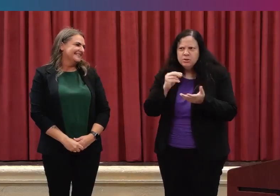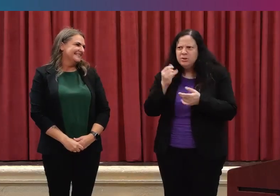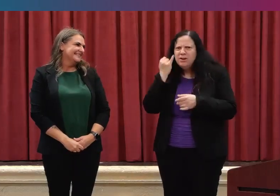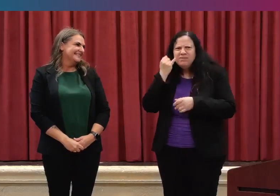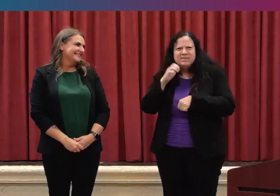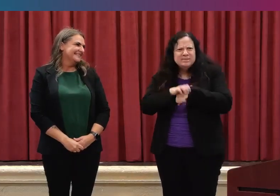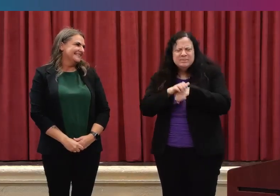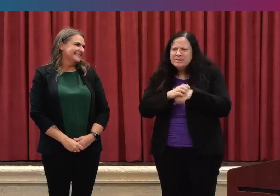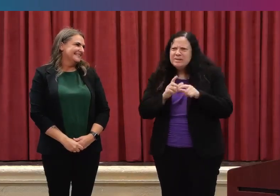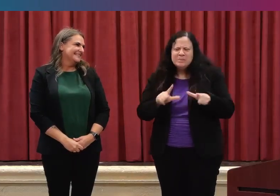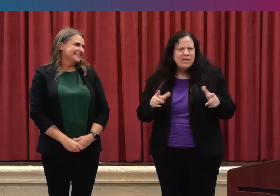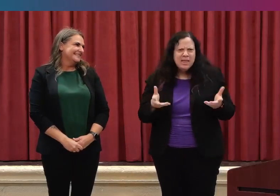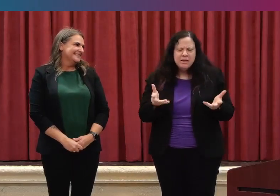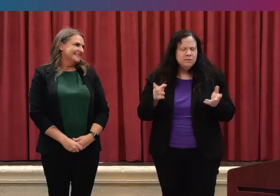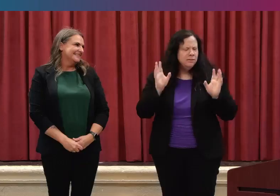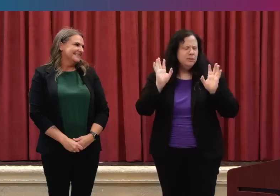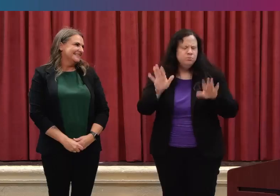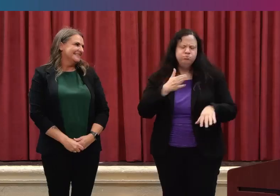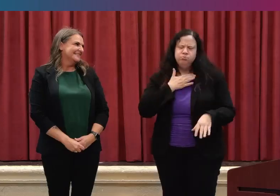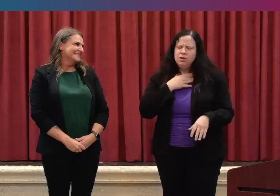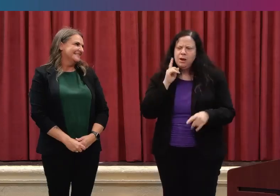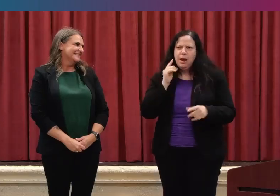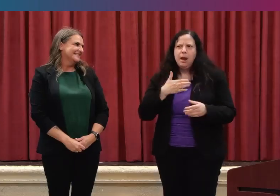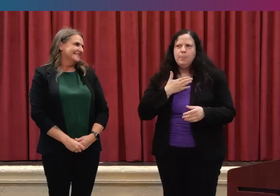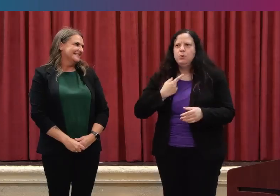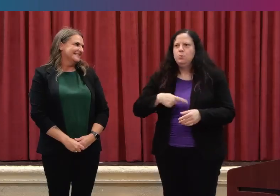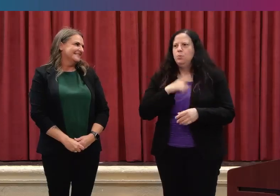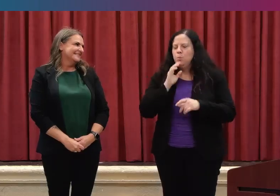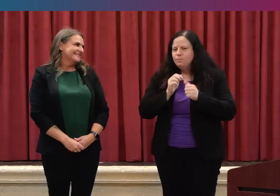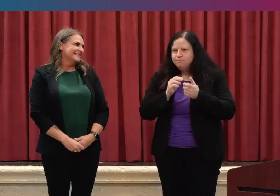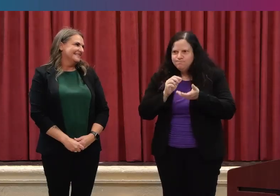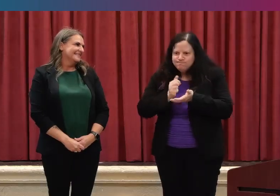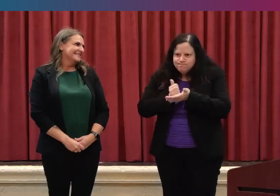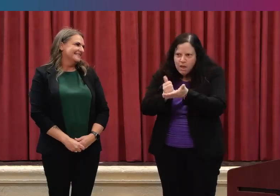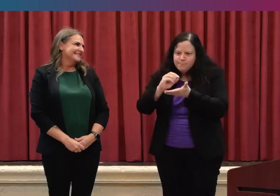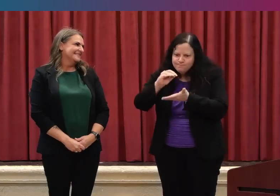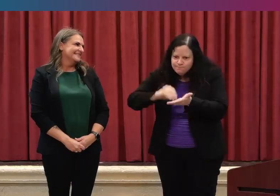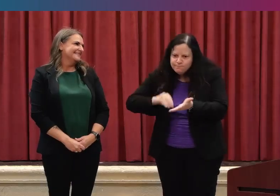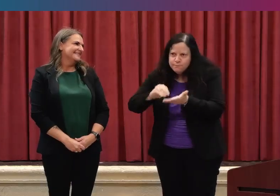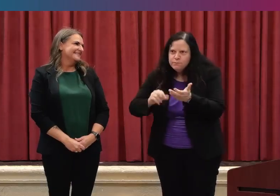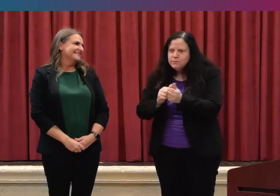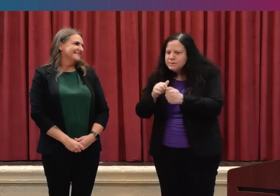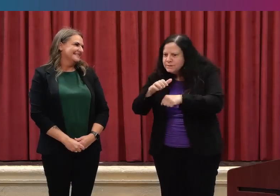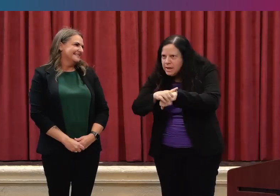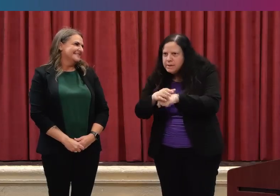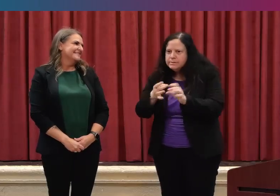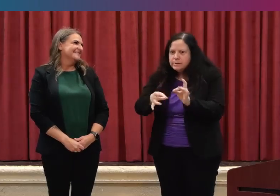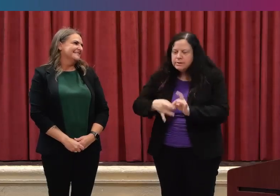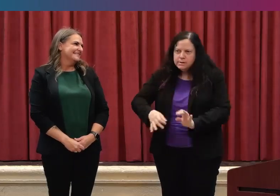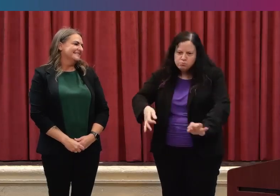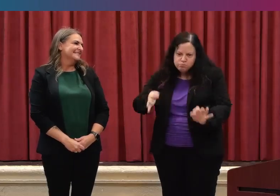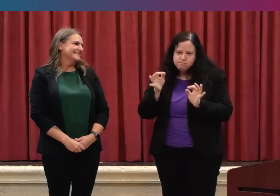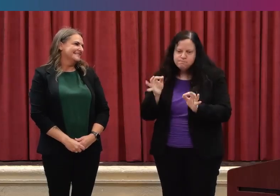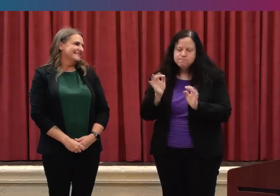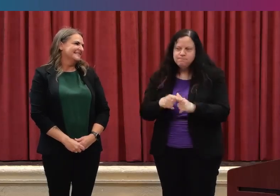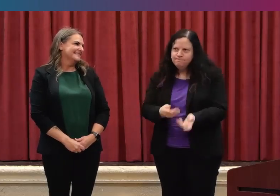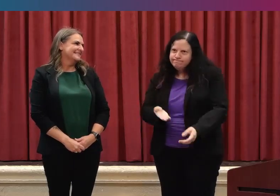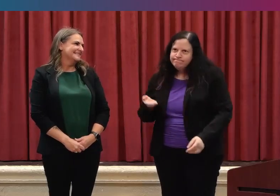and discuss what to say. Don't worry about it. I'm happy to help you fill out the information, get it to the